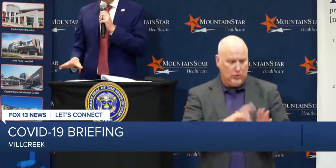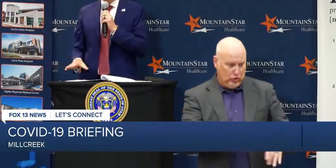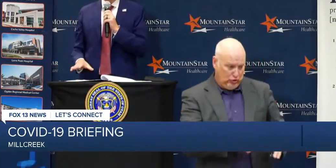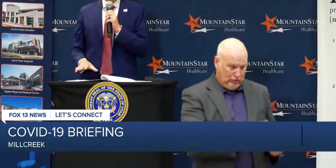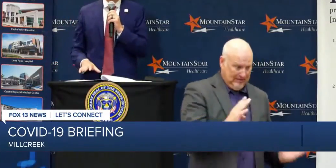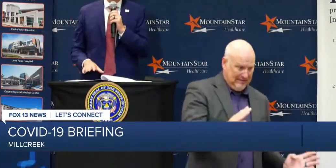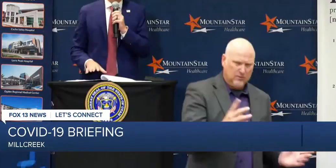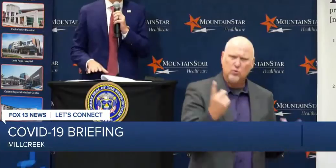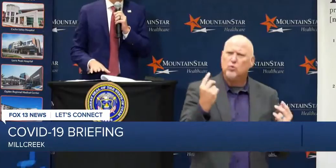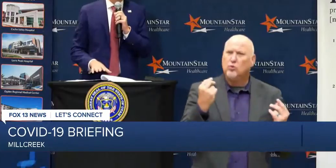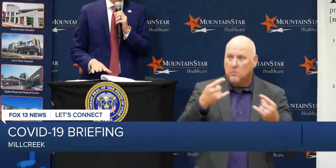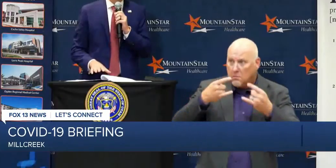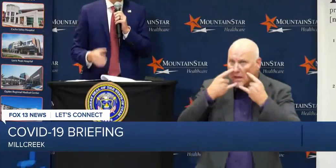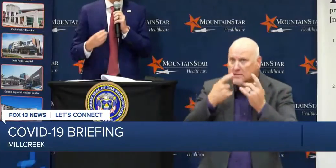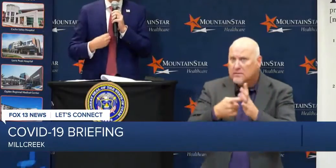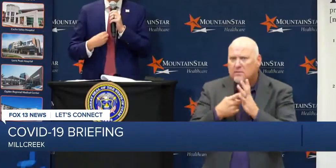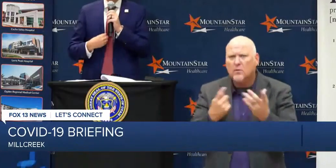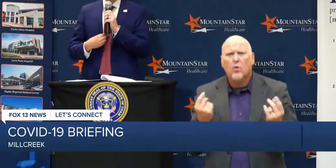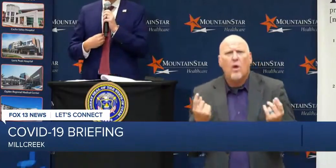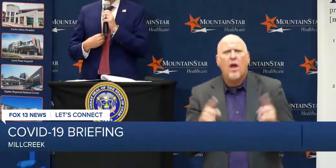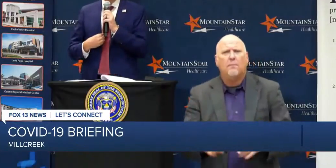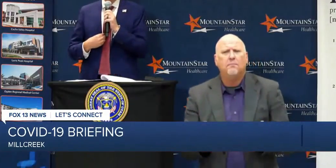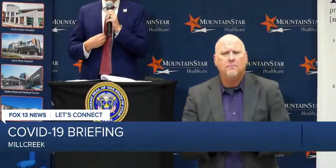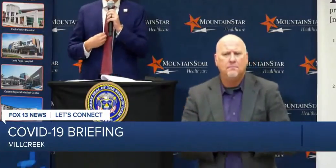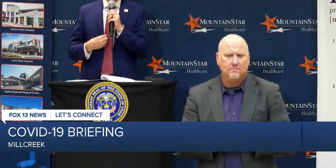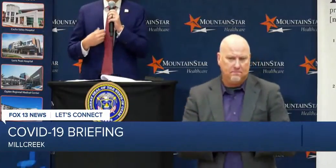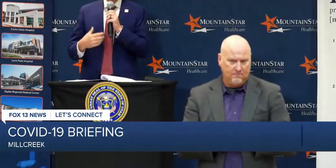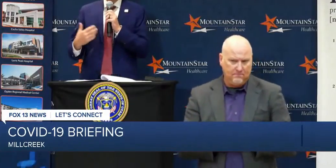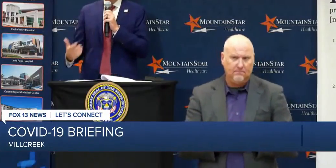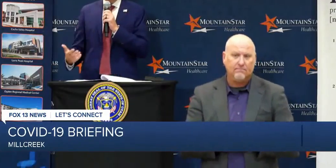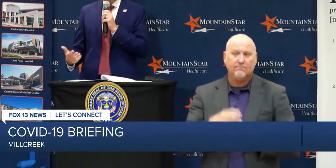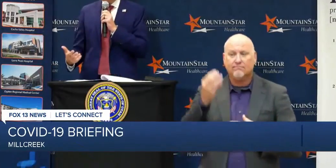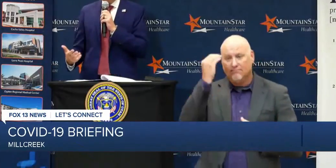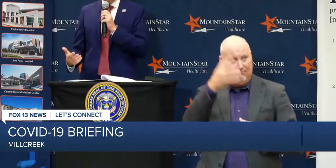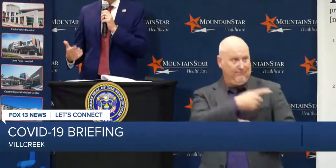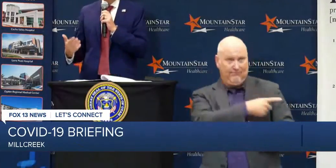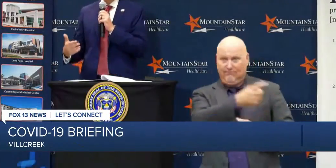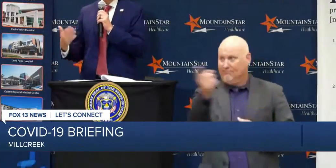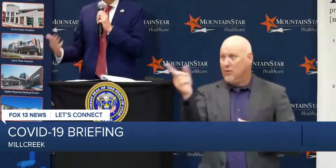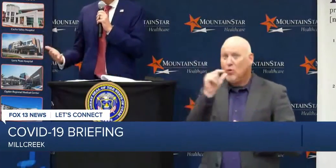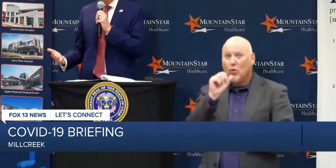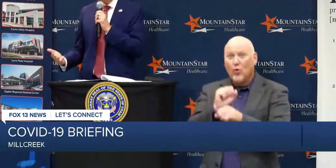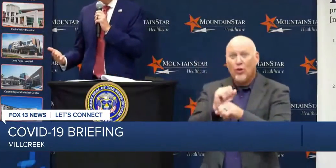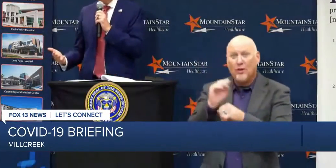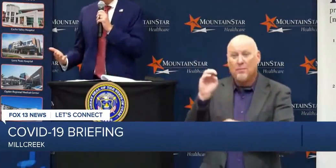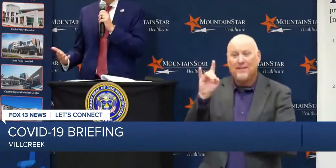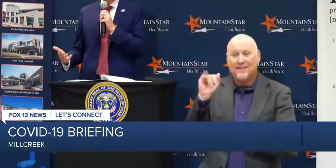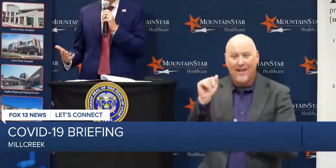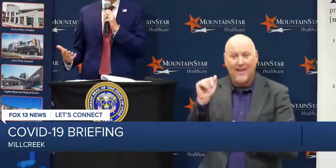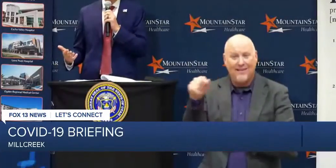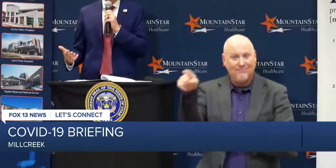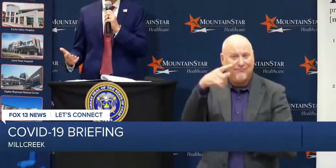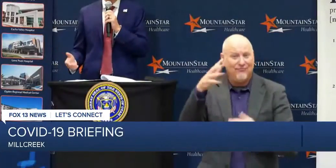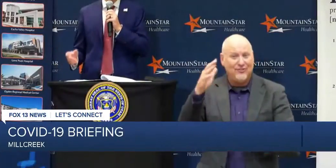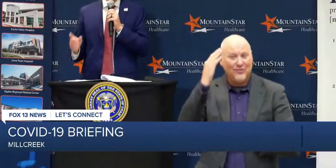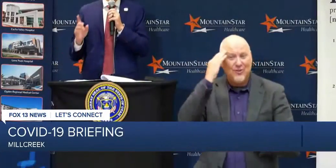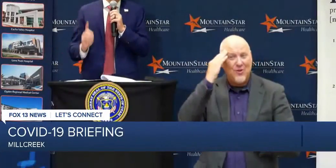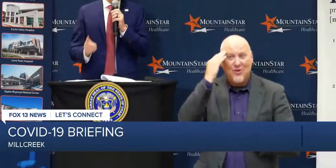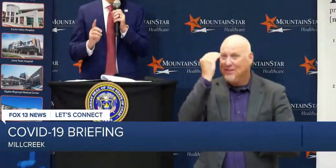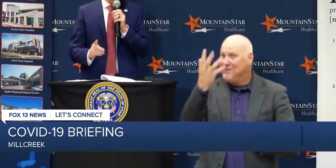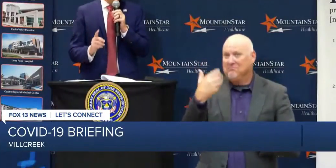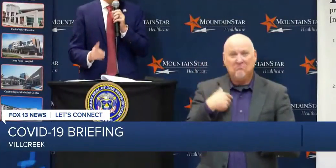everyone in this room, we do not have the authority to issue mask mandates, and schools don't have the authority to issue mask